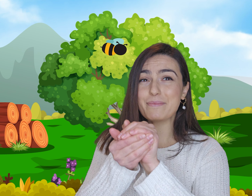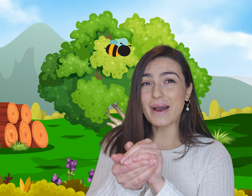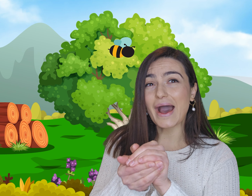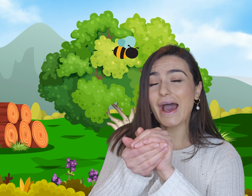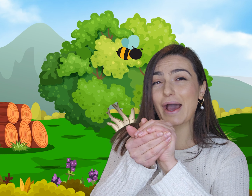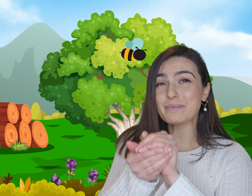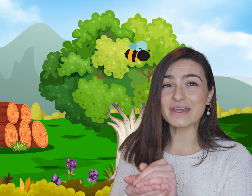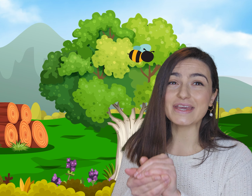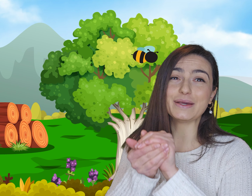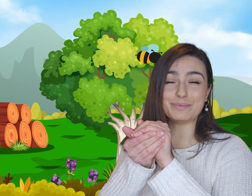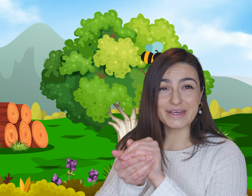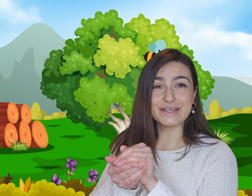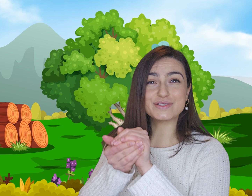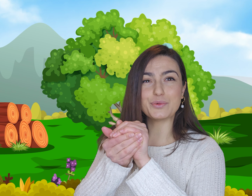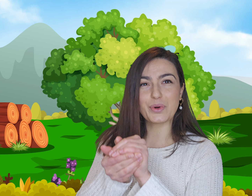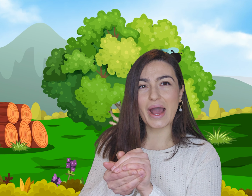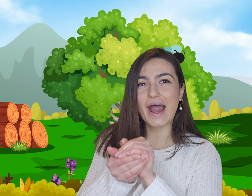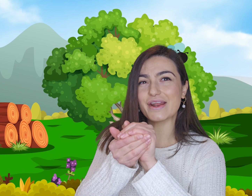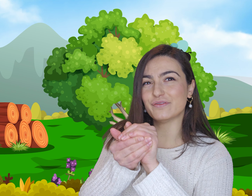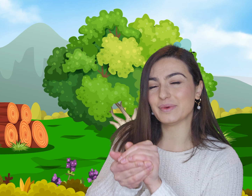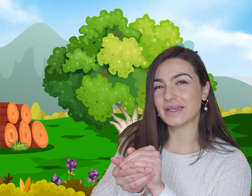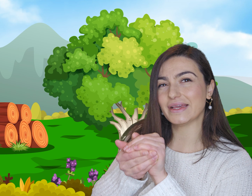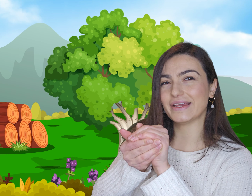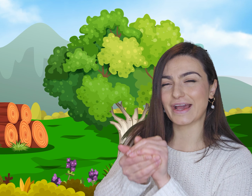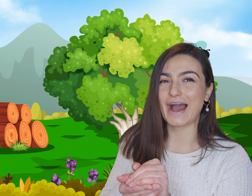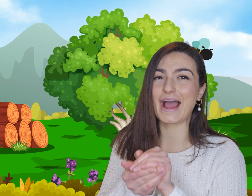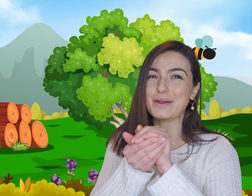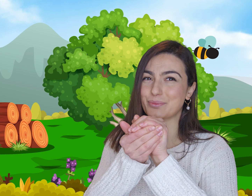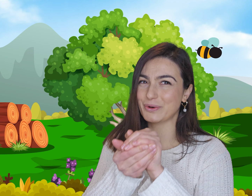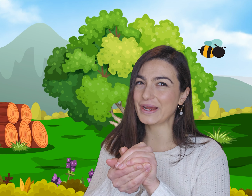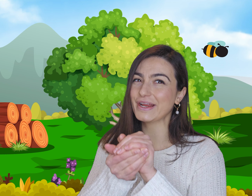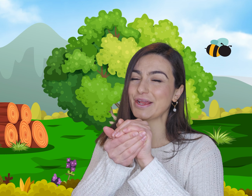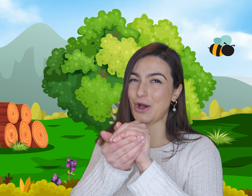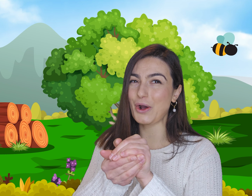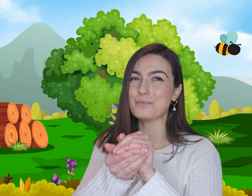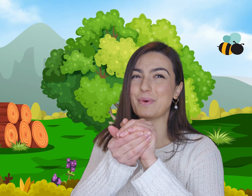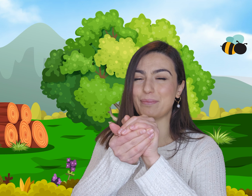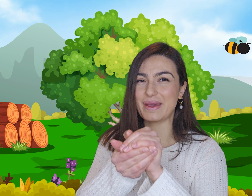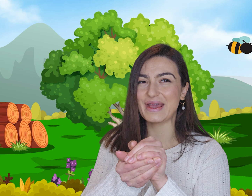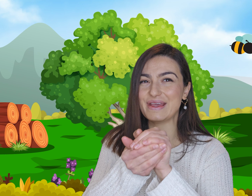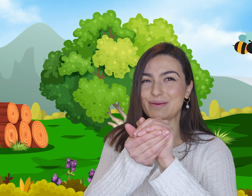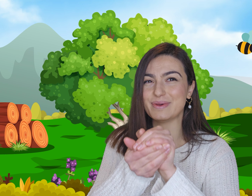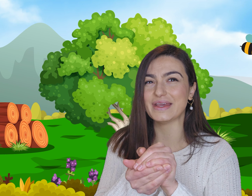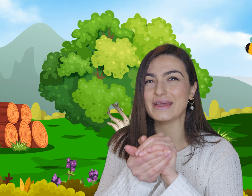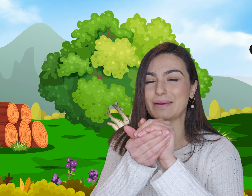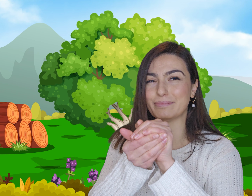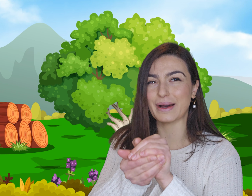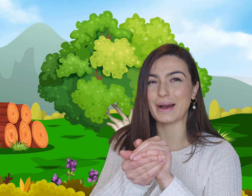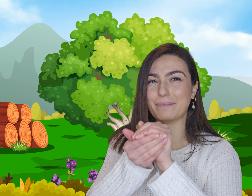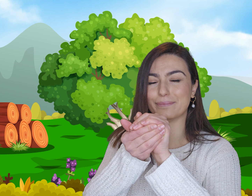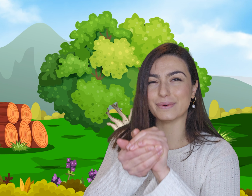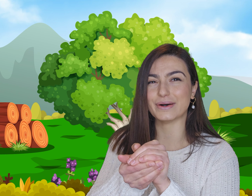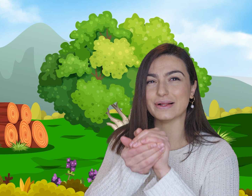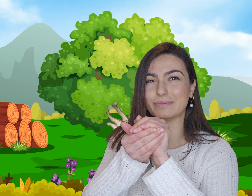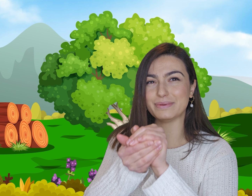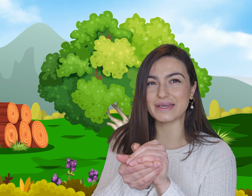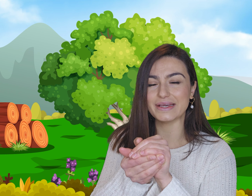mommy being so proud of me i'm bringing home a baby bumblebee